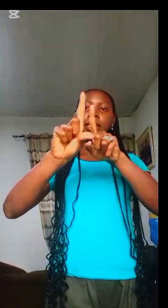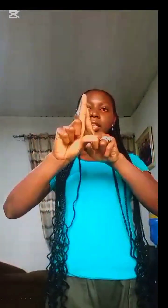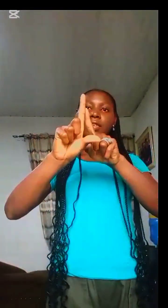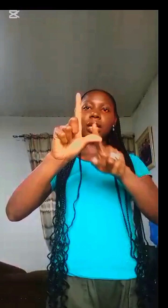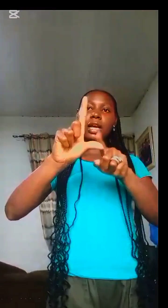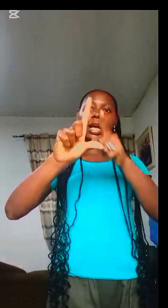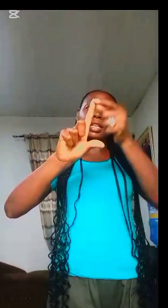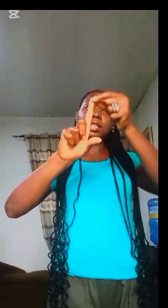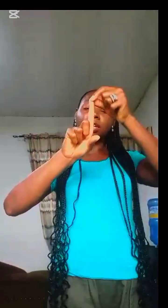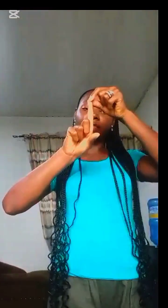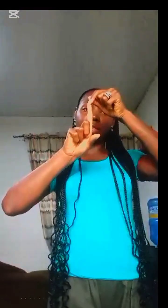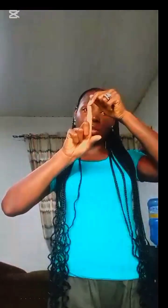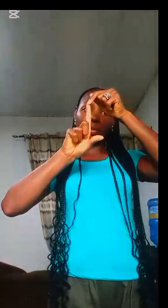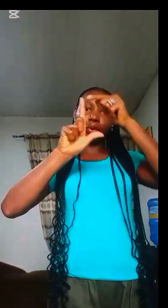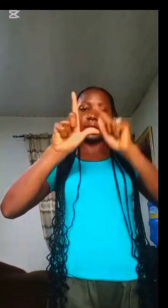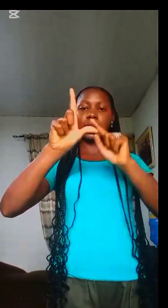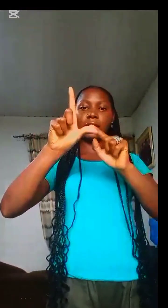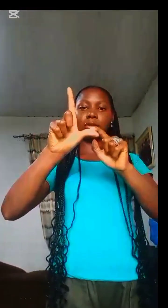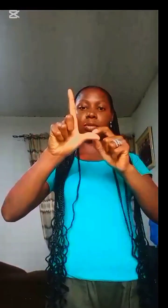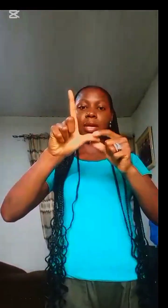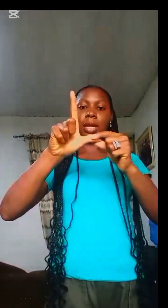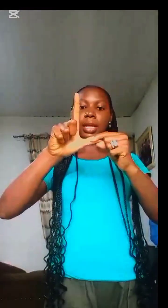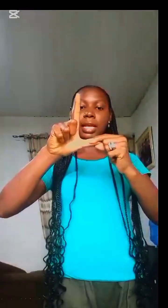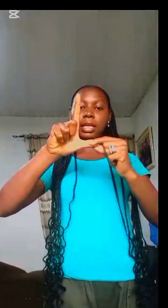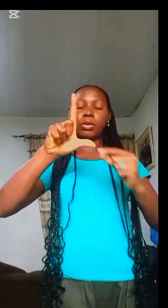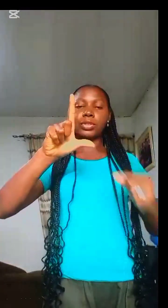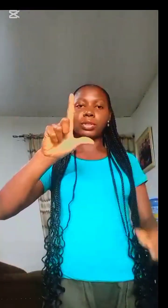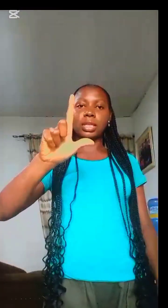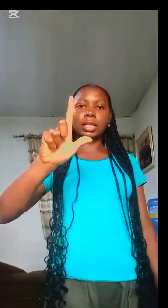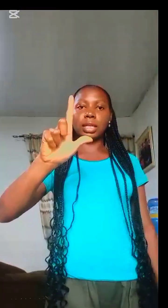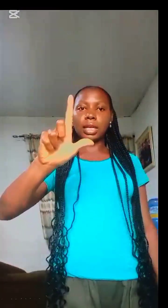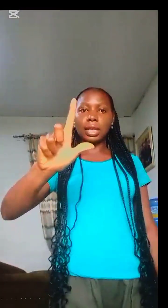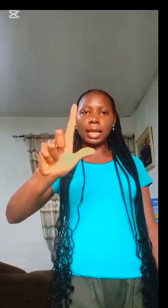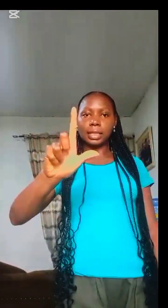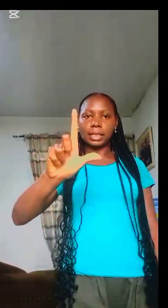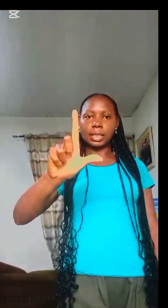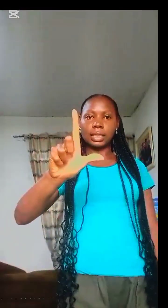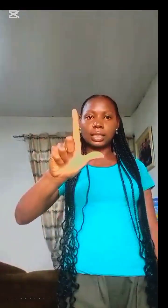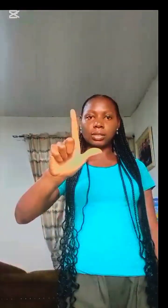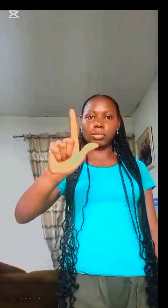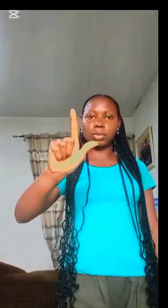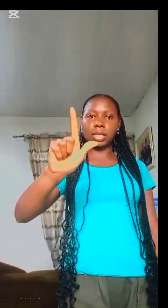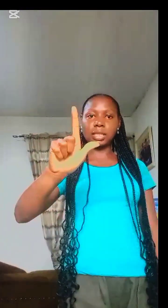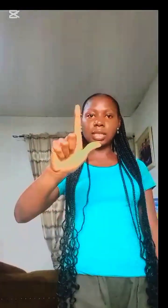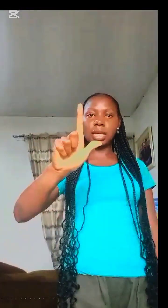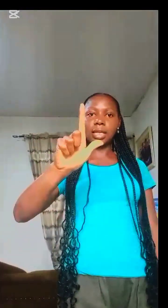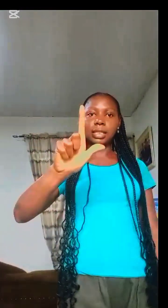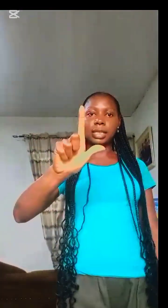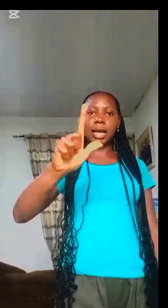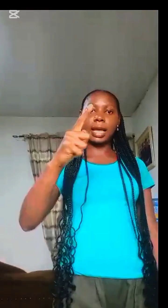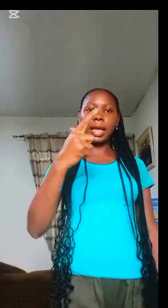index finger facing upwards and our thumb lying down horizontally like this. This represents letter